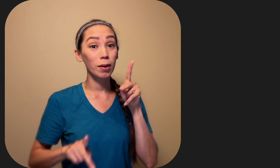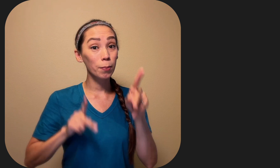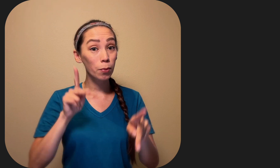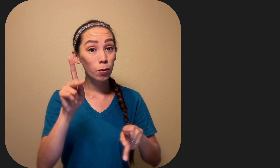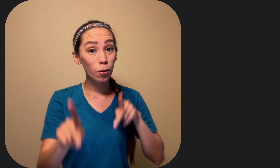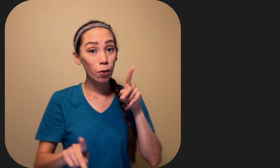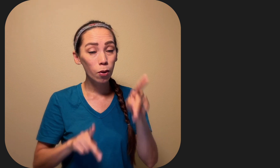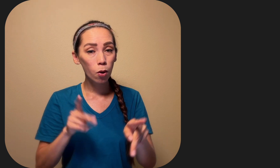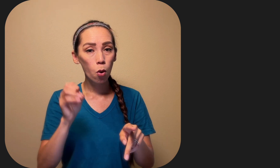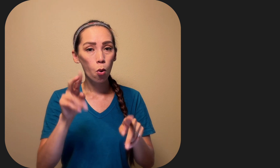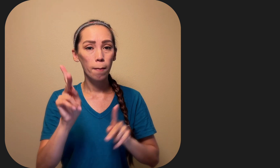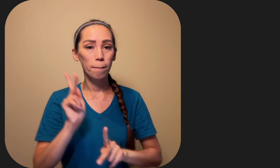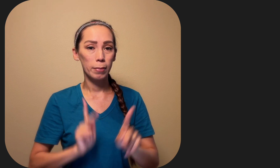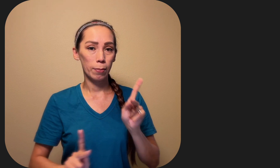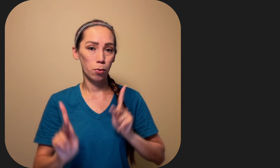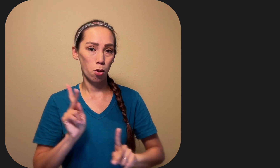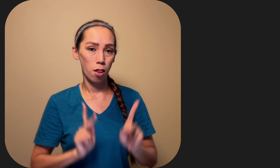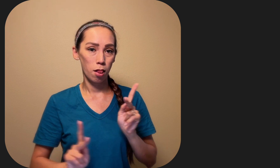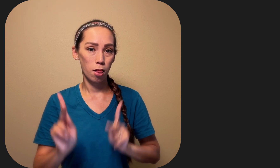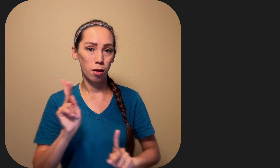sign people backward.